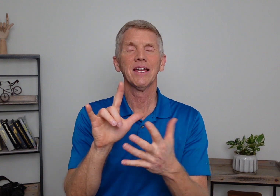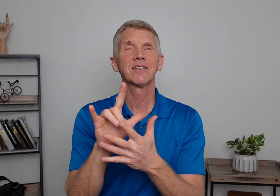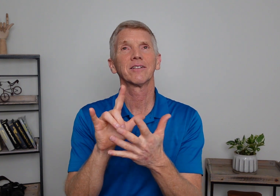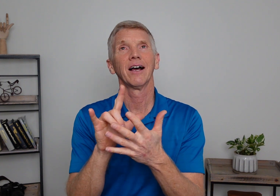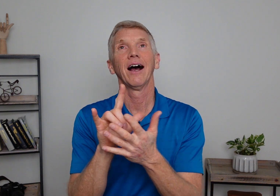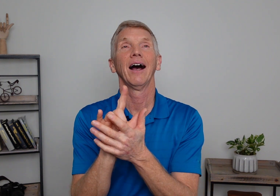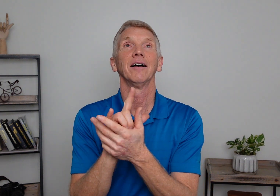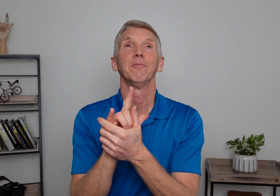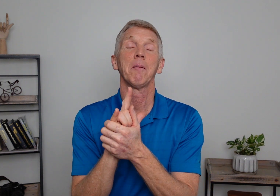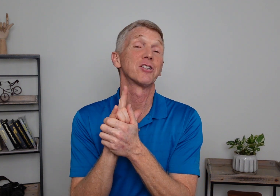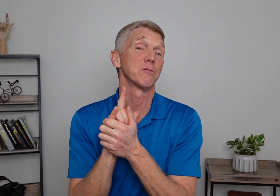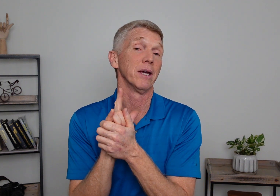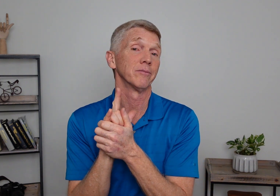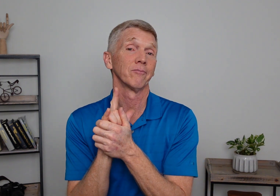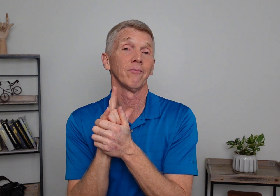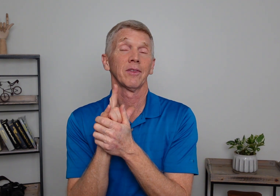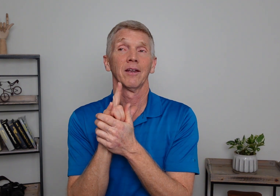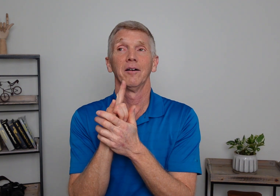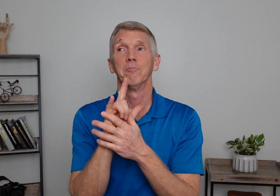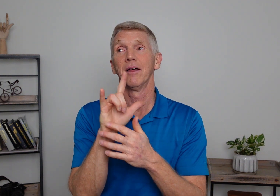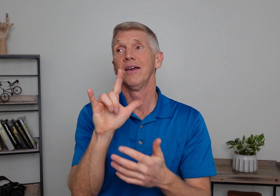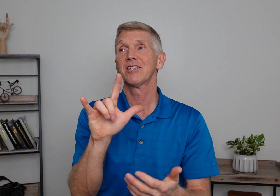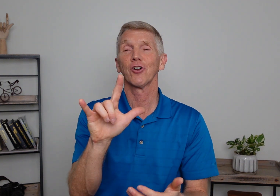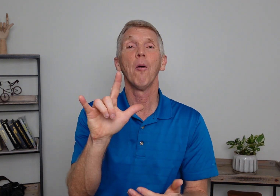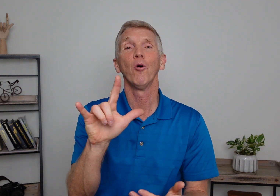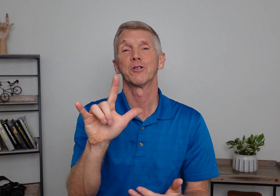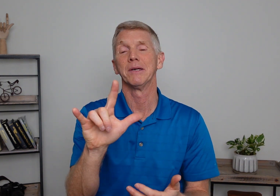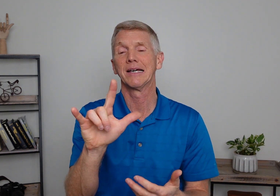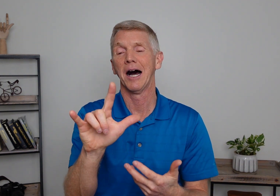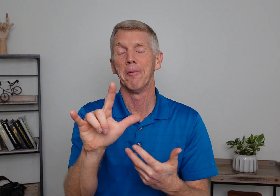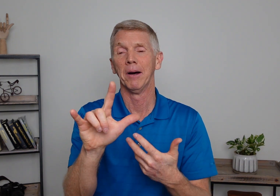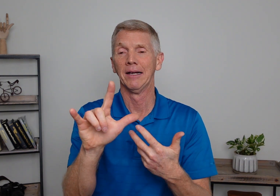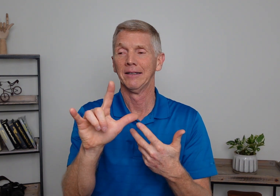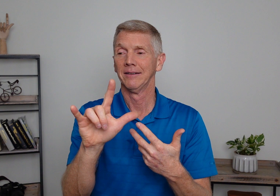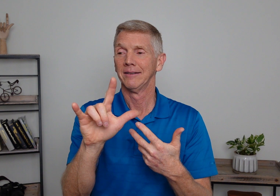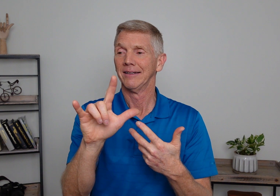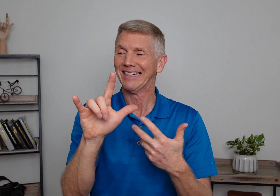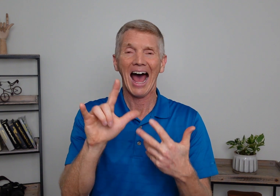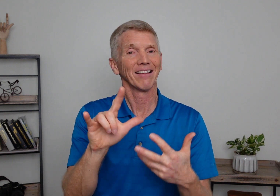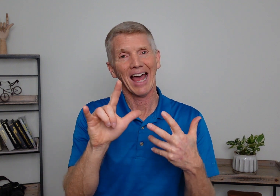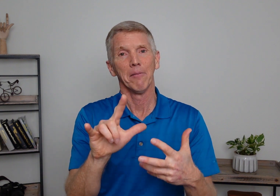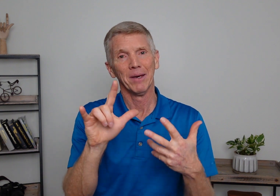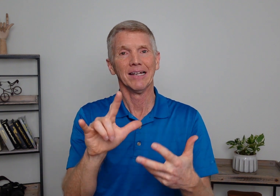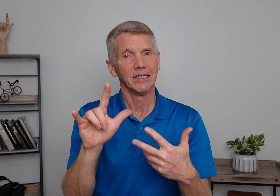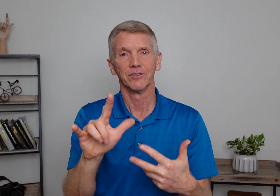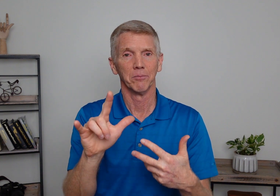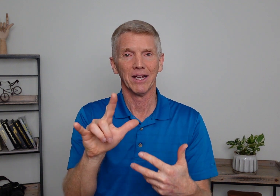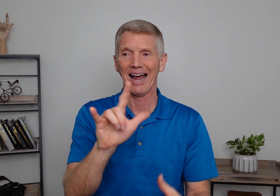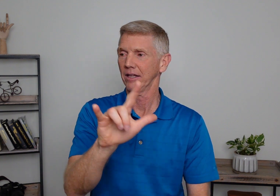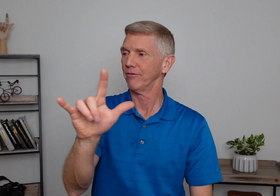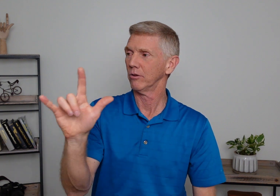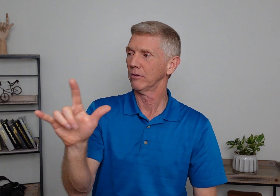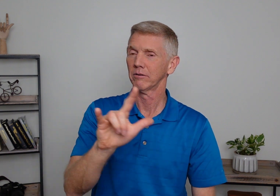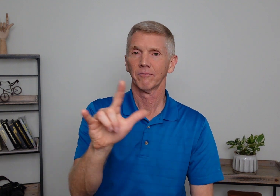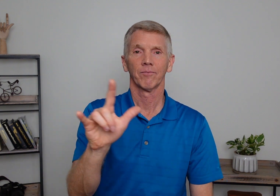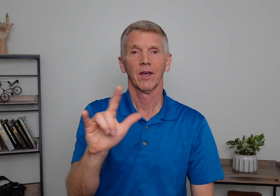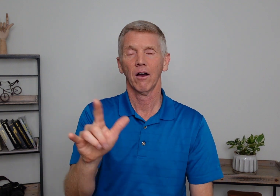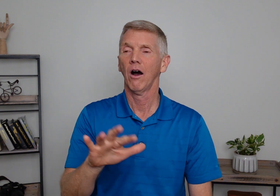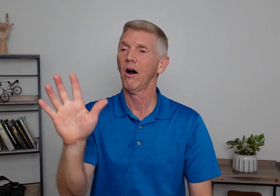This, maybe it's just me, but this has almost become not that big a deal to me. I love you. Okay? Oh, I